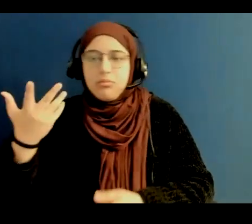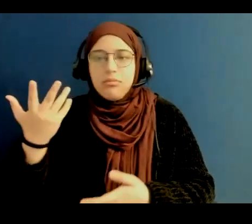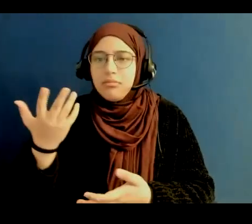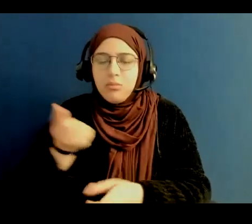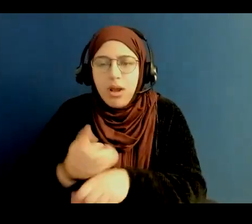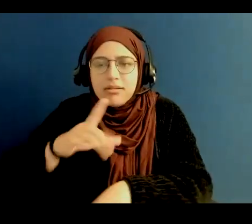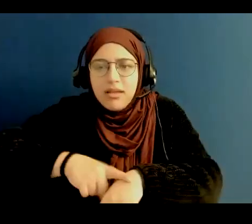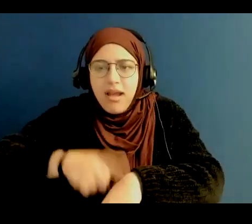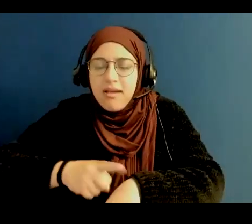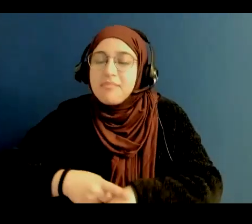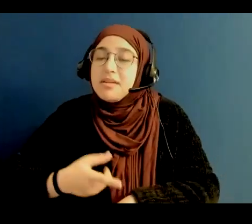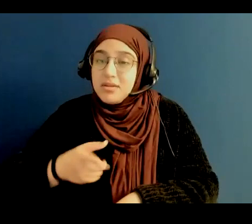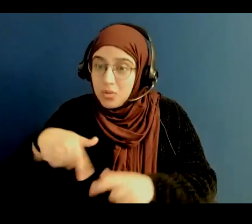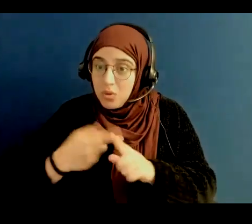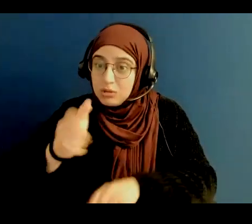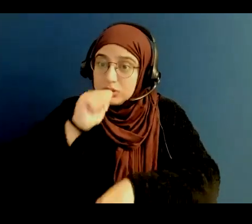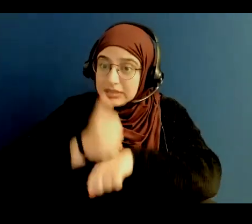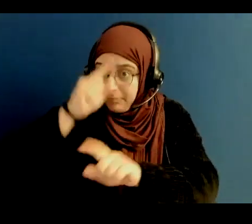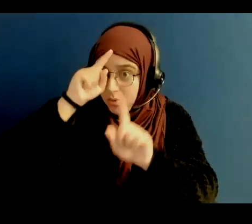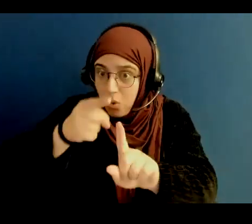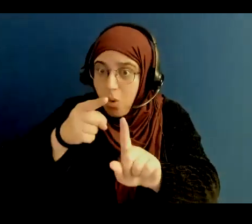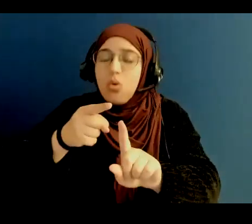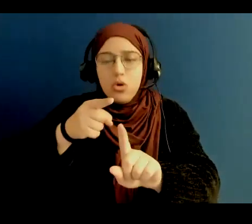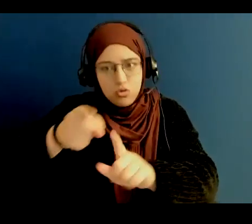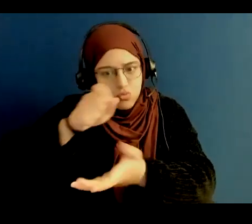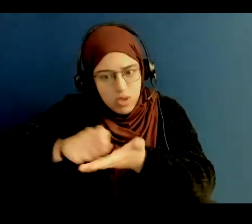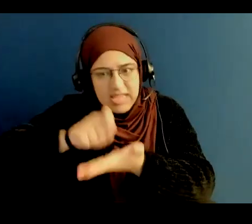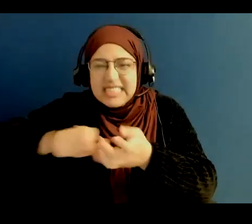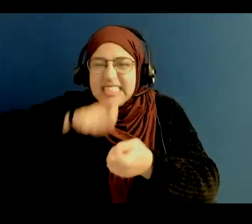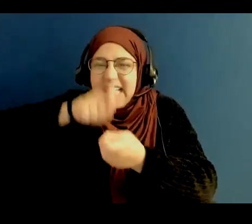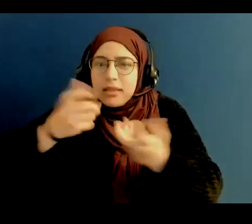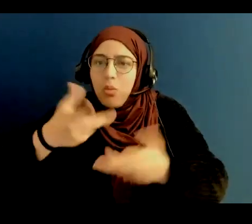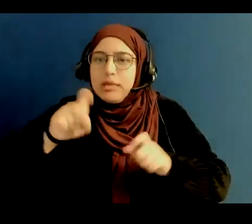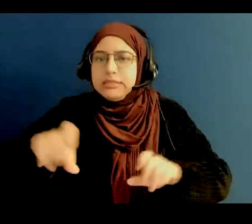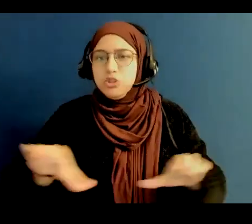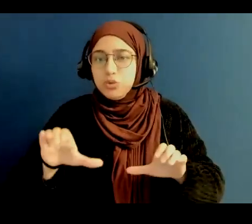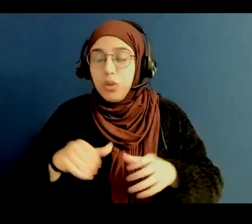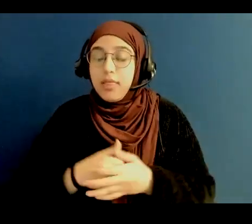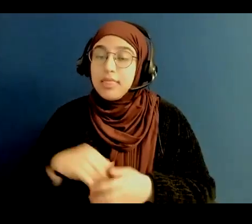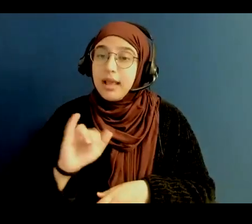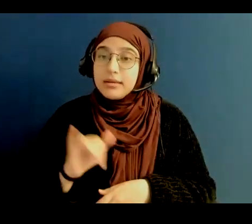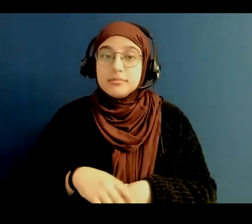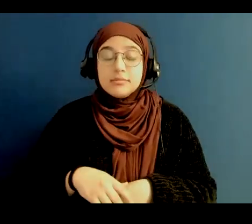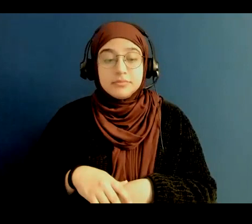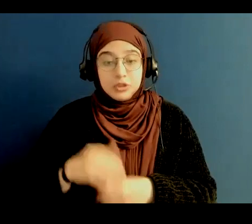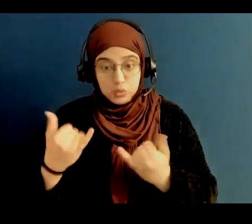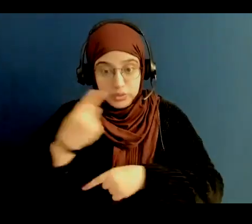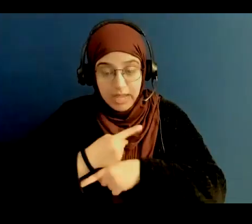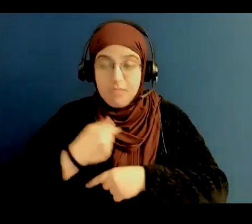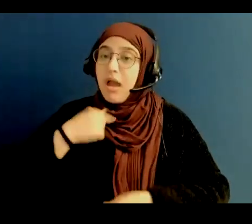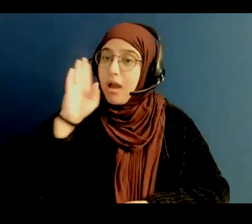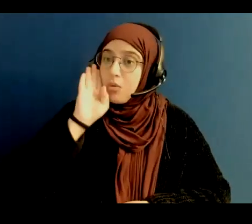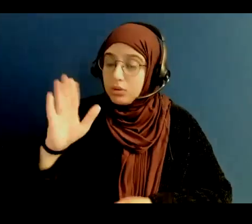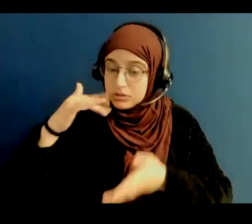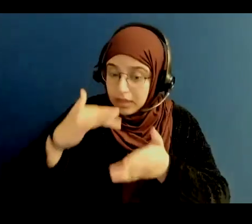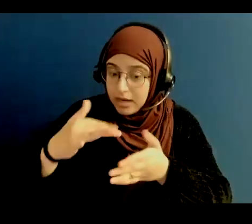yourself goals, you write down exactly what you need to do. So write down, today I'm going to study 2 hours